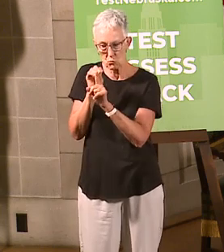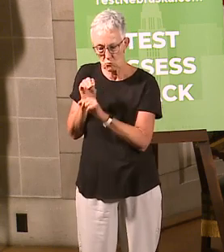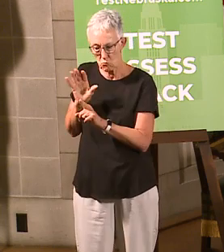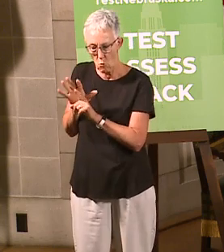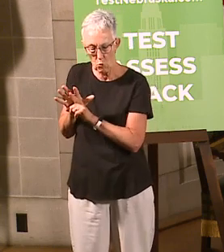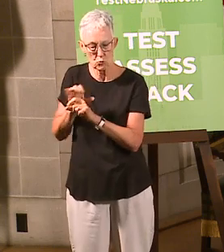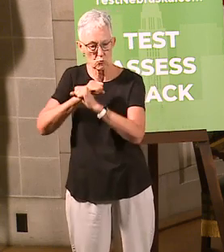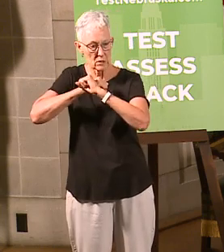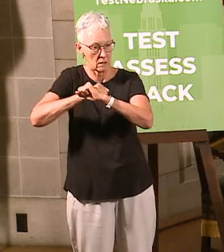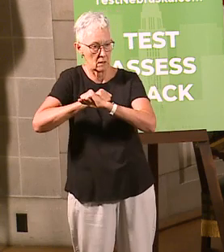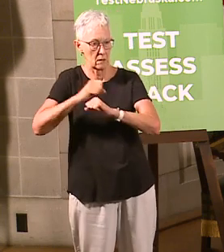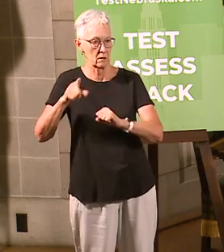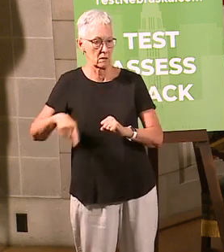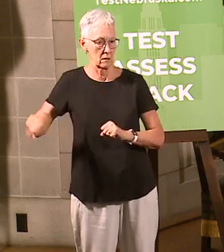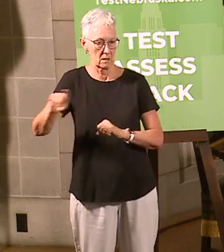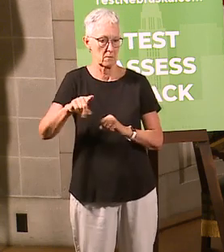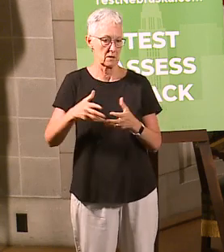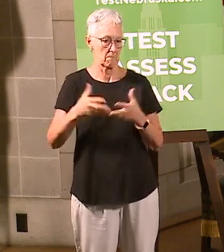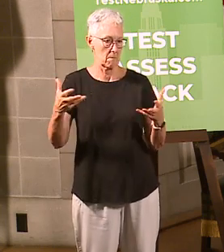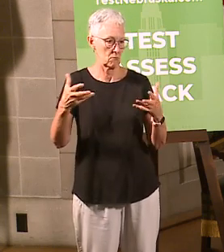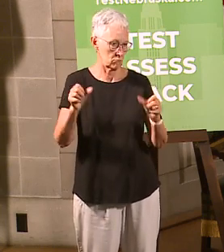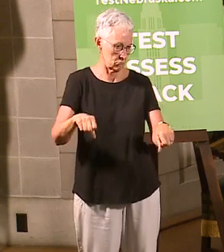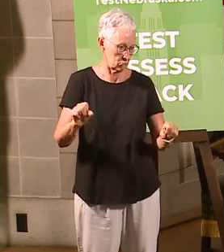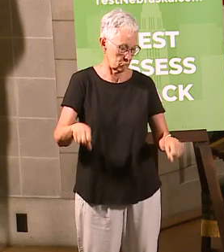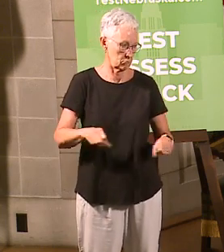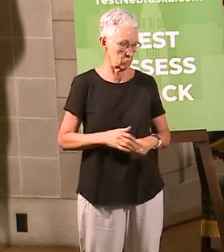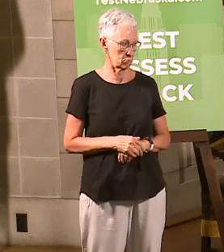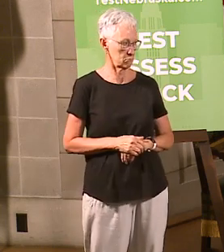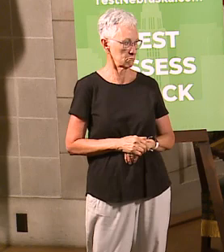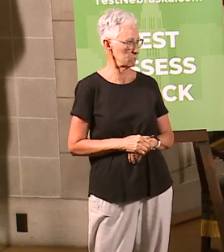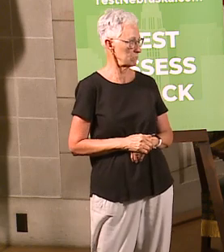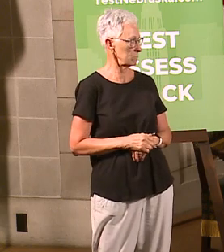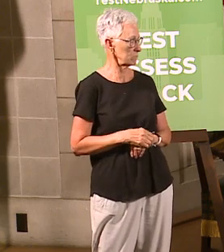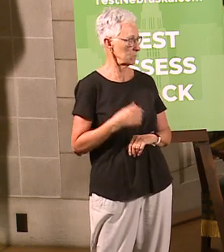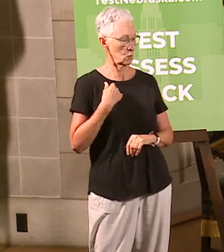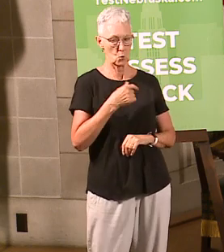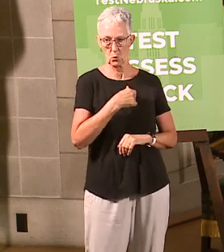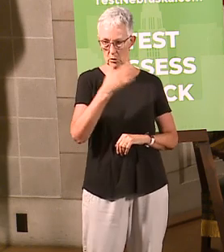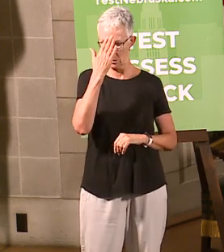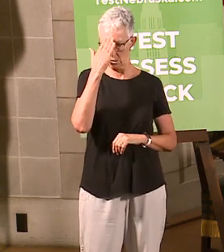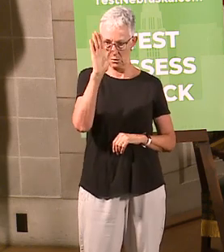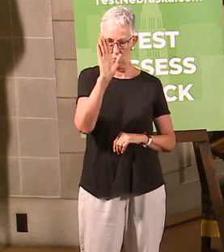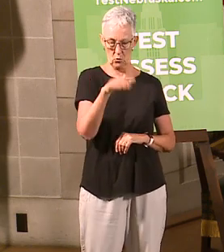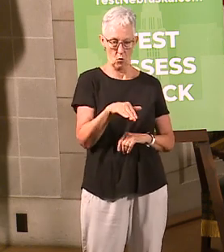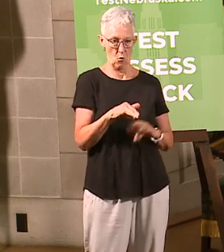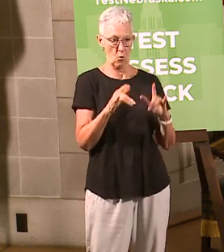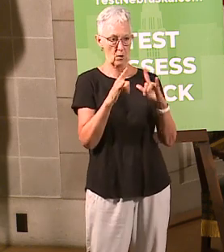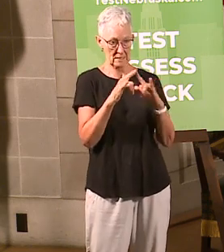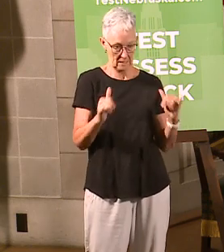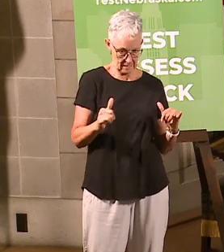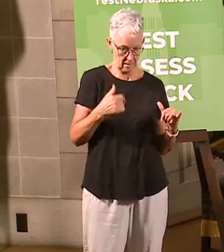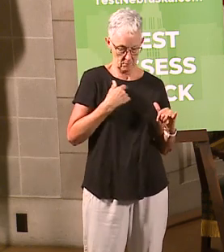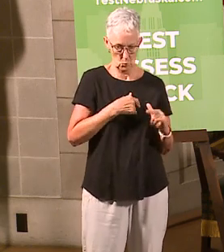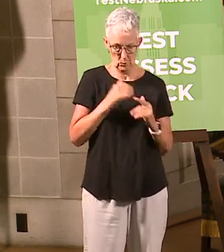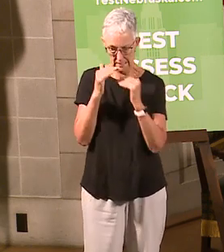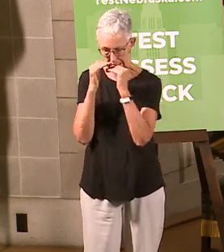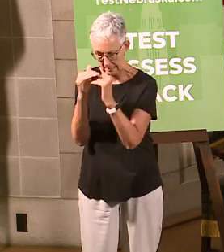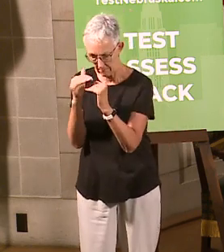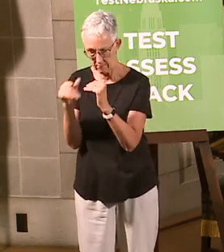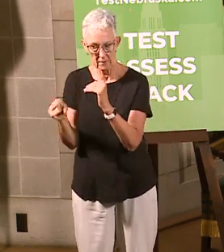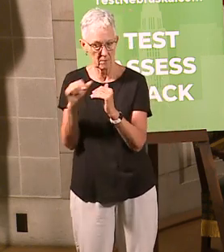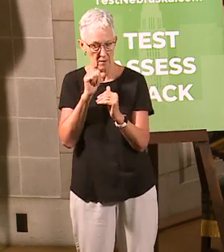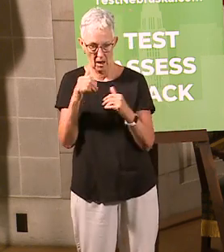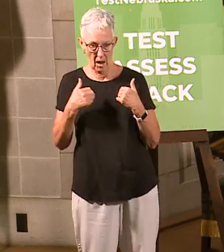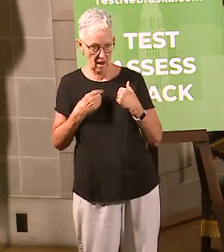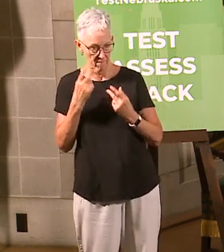them as much as possible. So, but we understand at the same time that, yes, the virus is